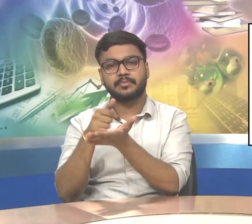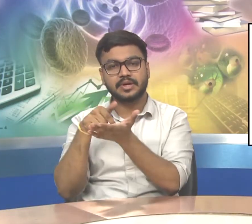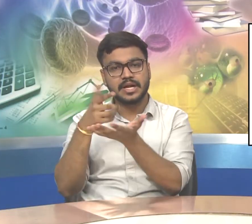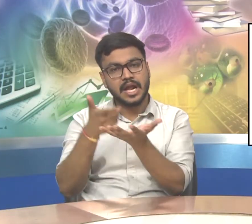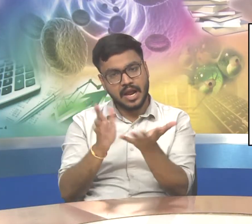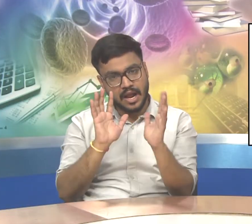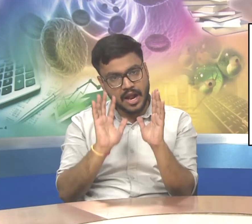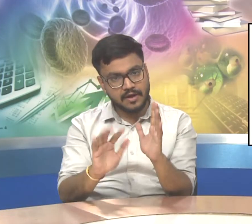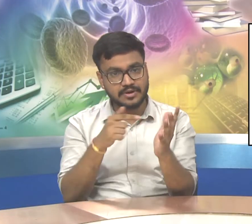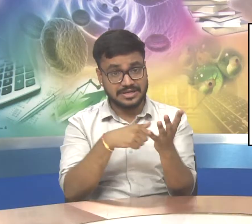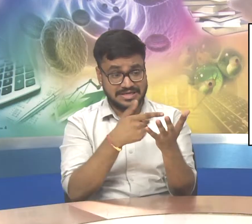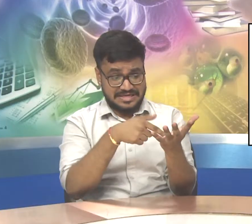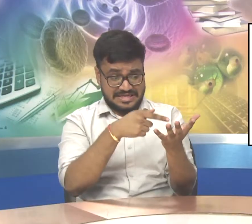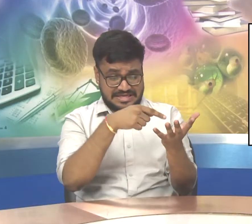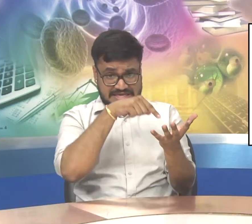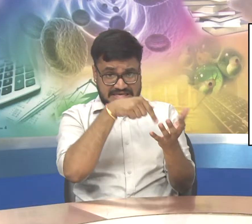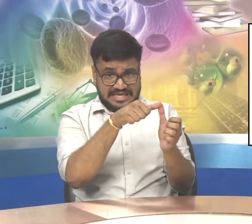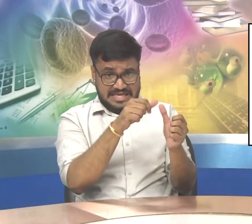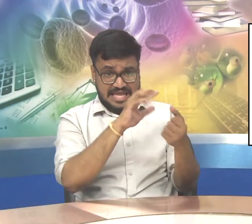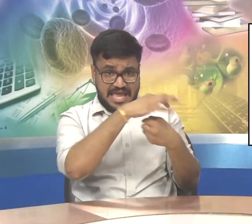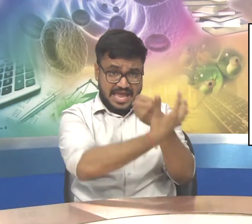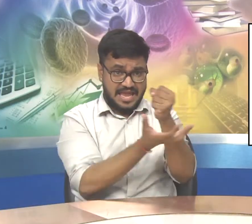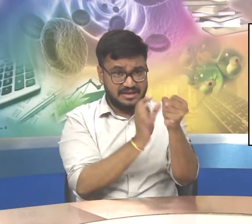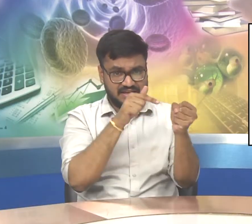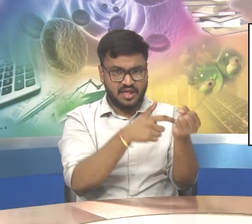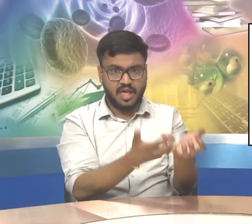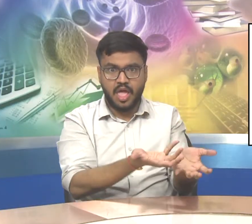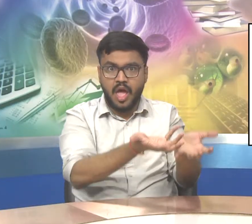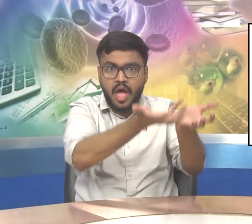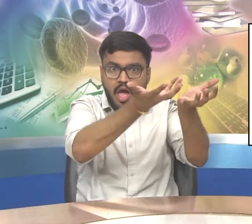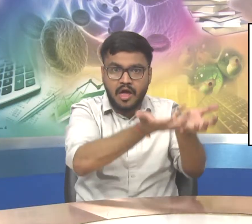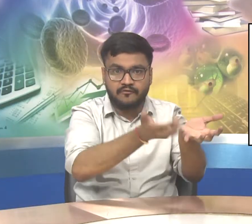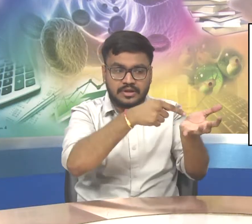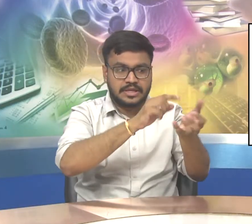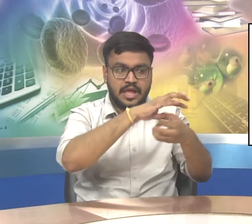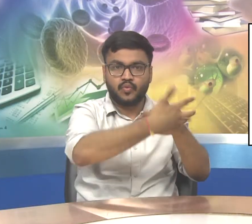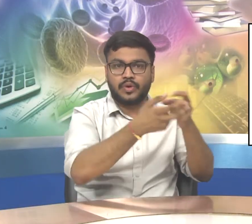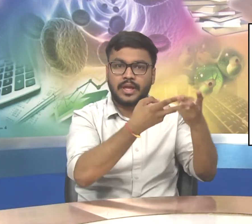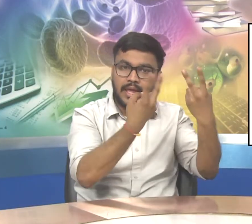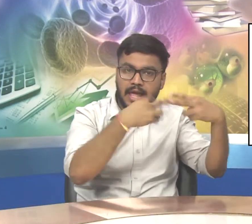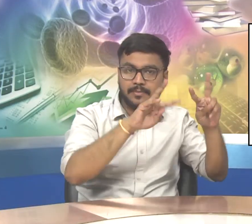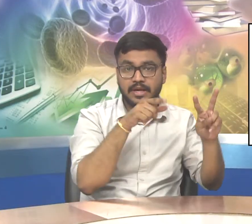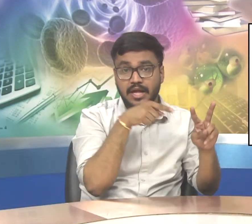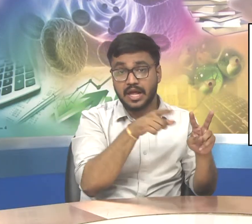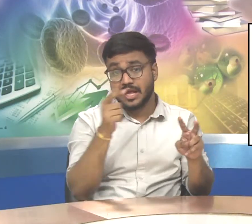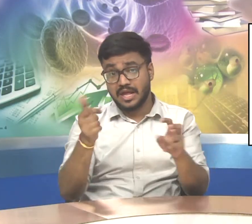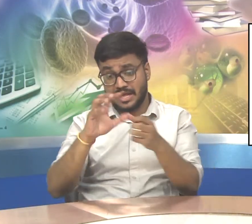Dalton used these weight comparisons to find relative atomic